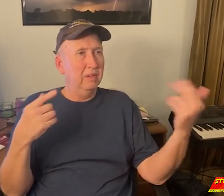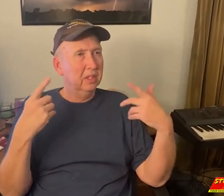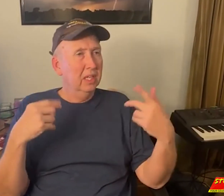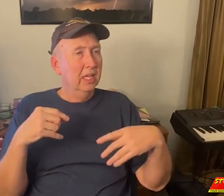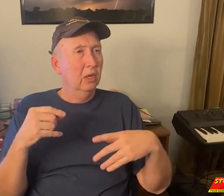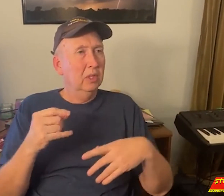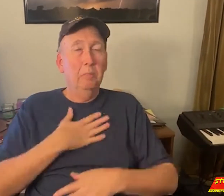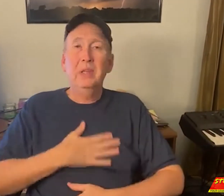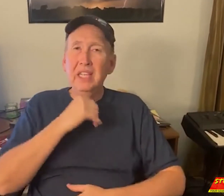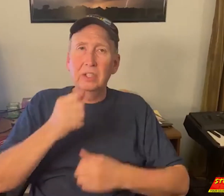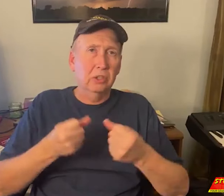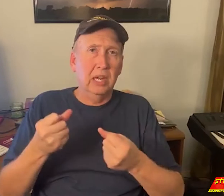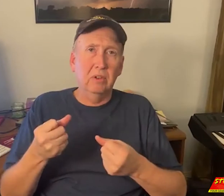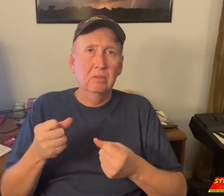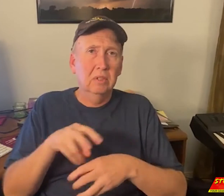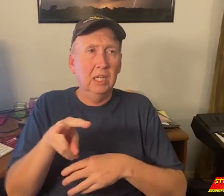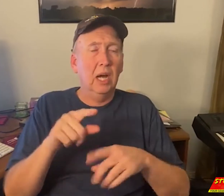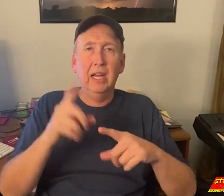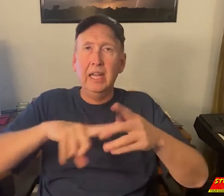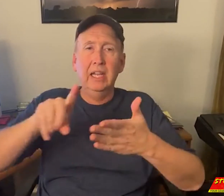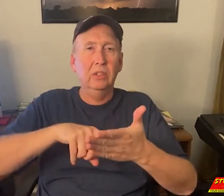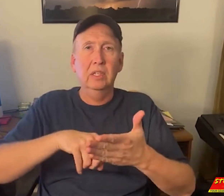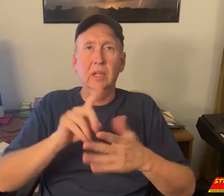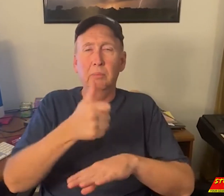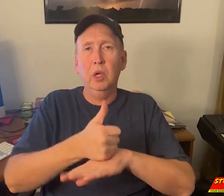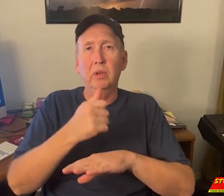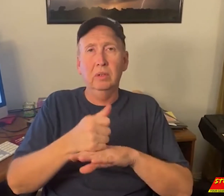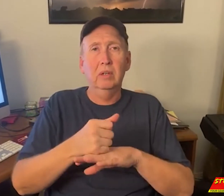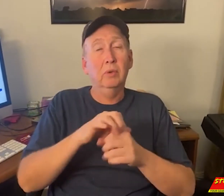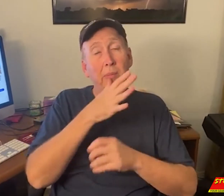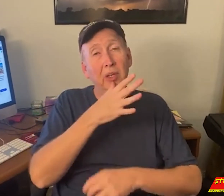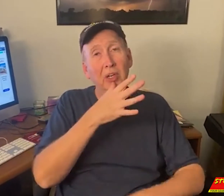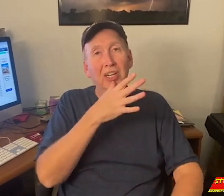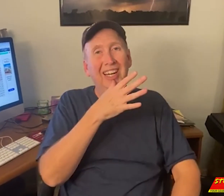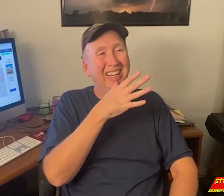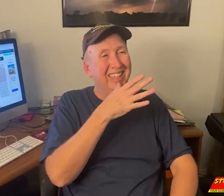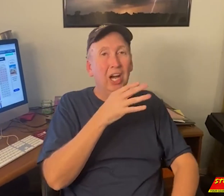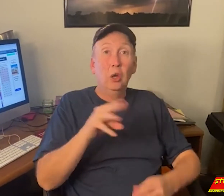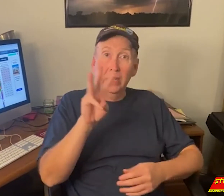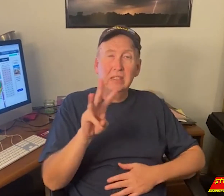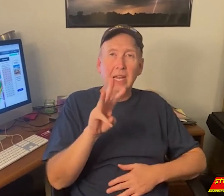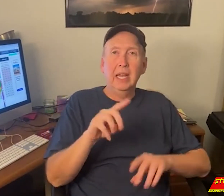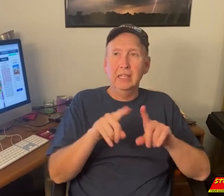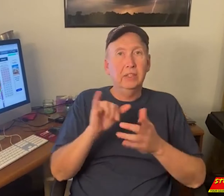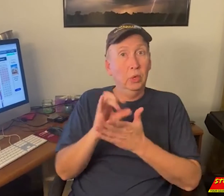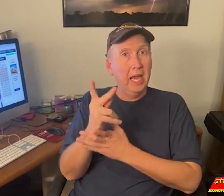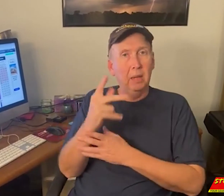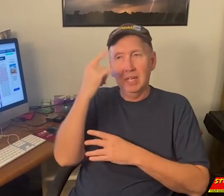saying? Please don't travel. I canceled an appointment for my mother on Wednesday, and that's okay